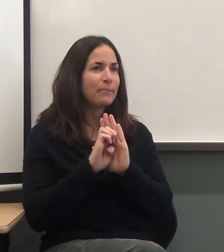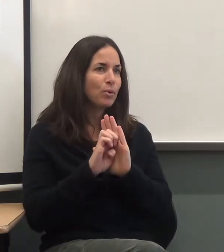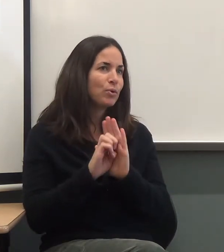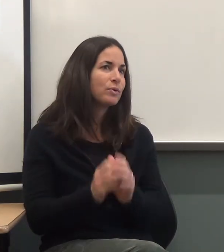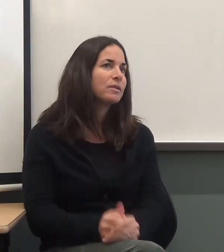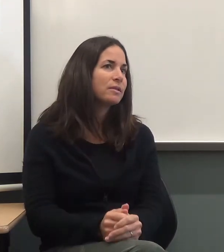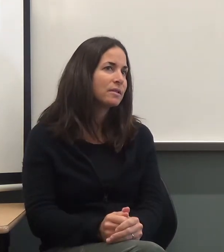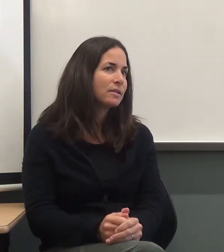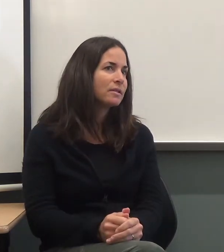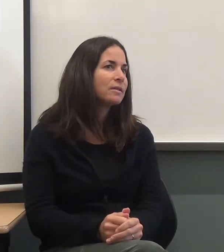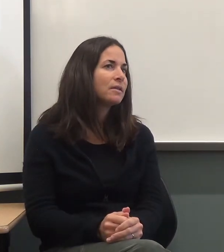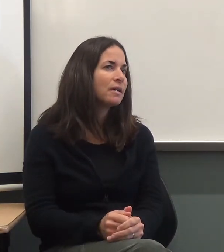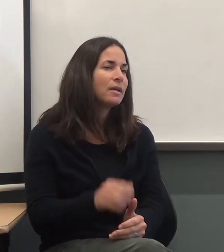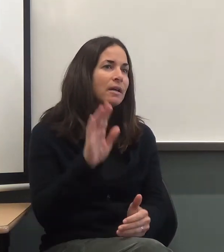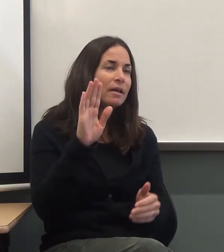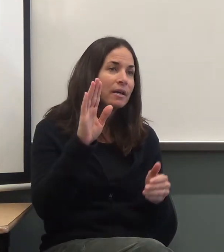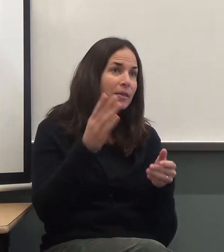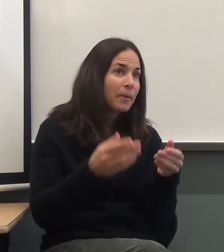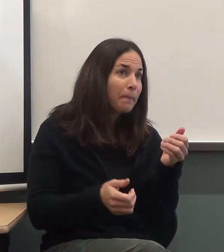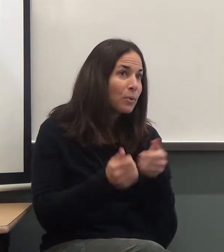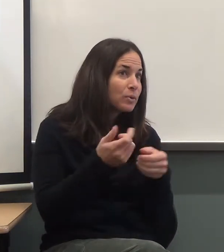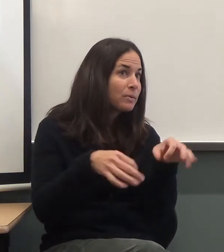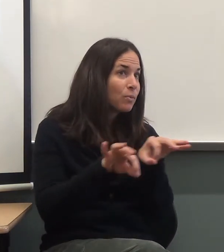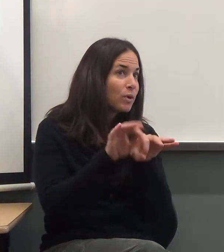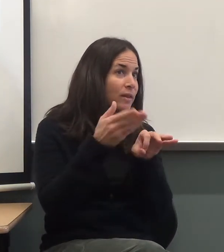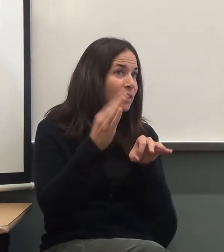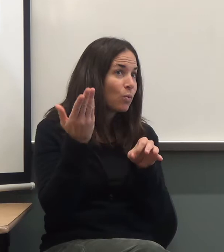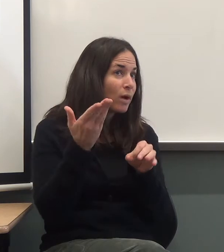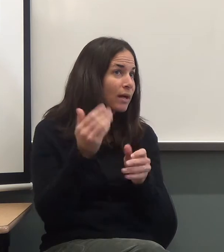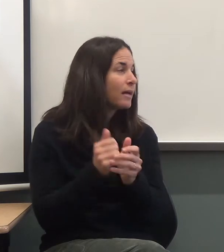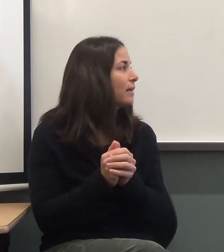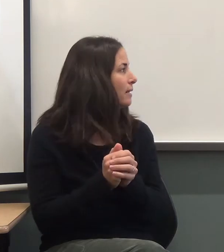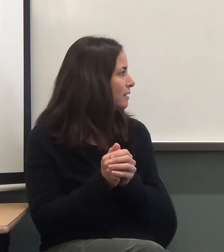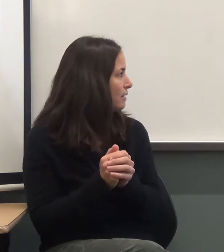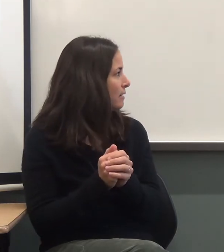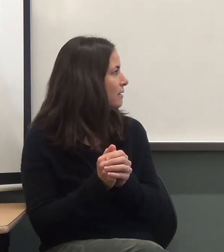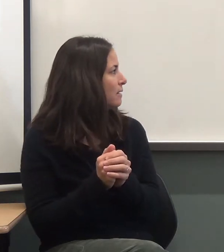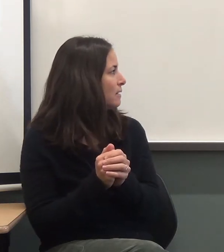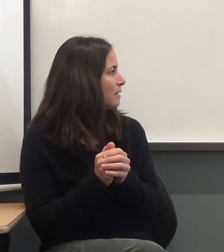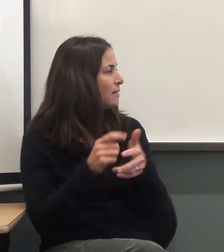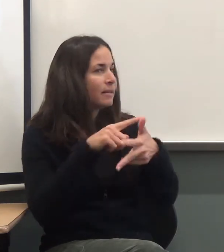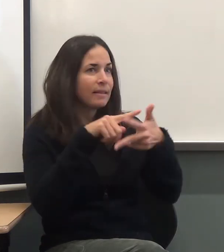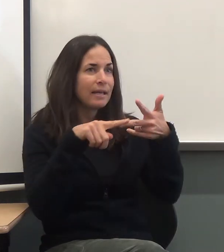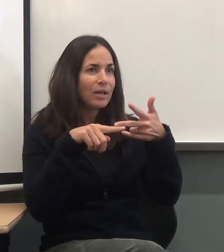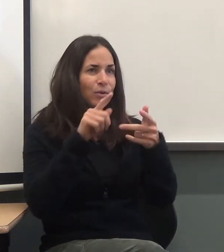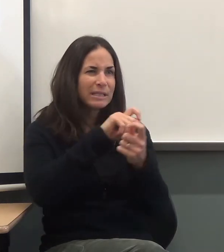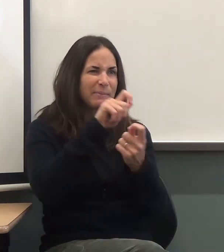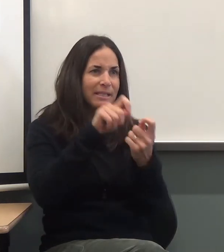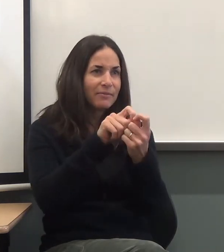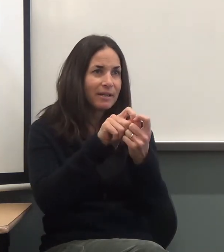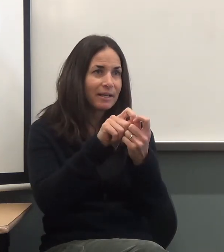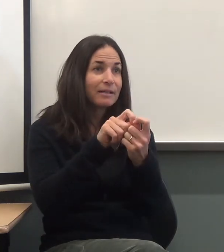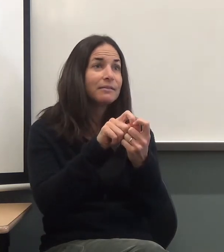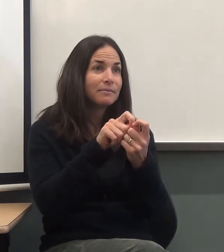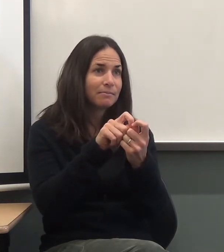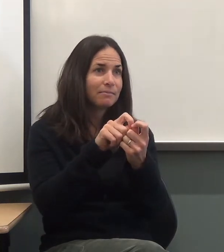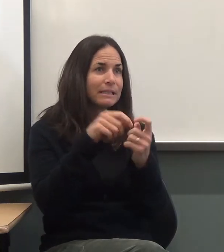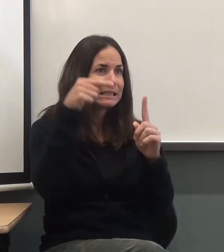the thing that matters the most about these is that they are specific, right? Specific details, specific quote,